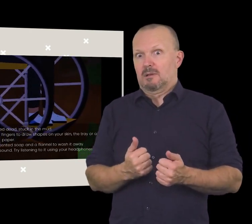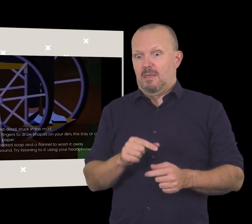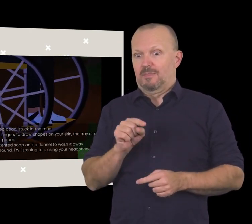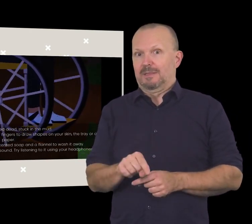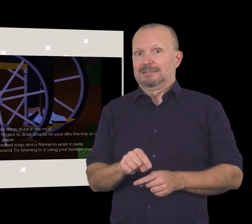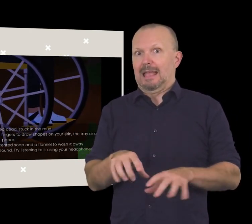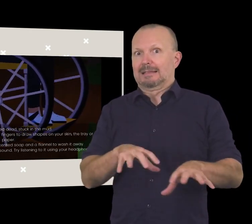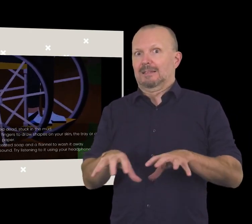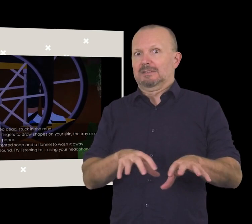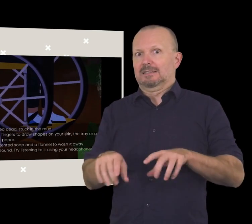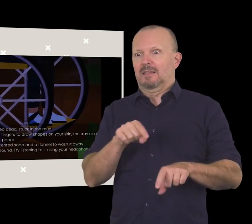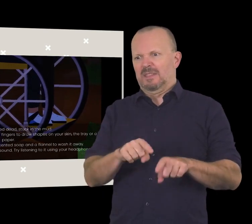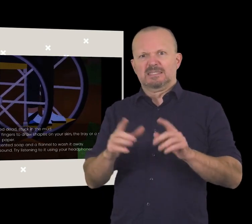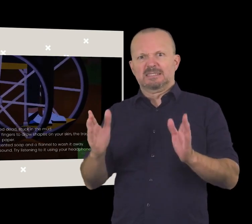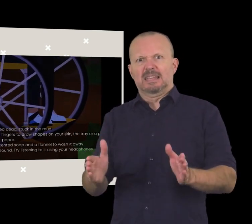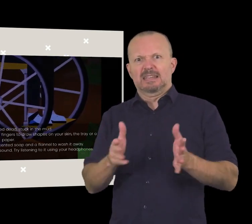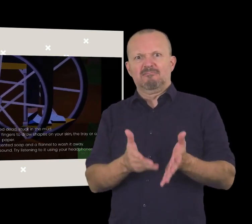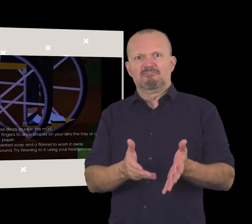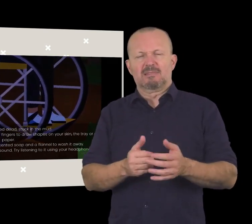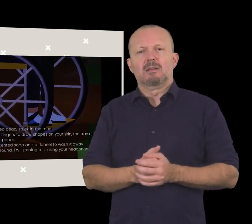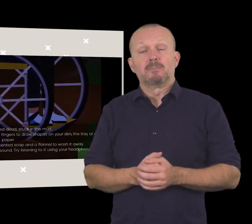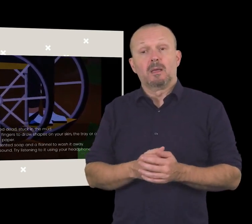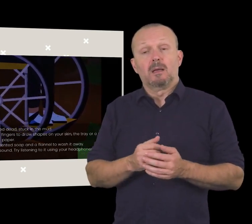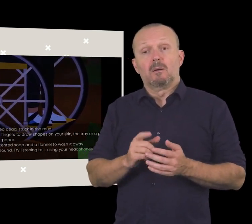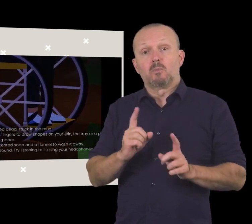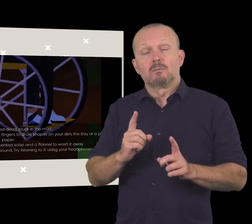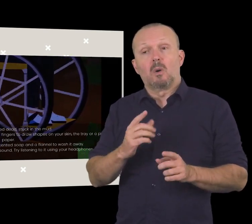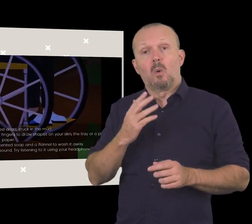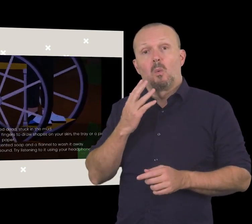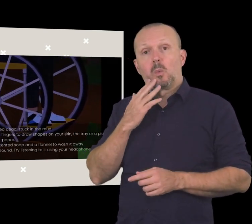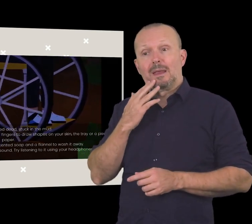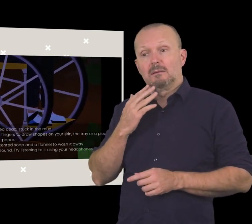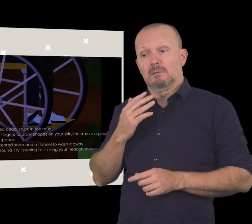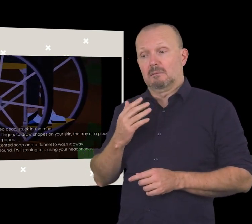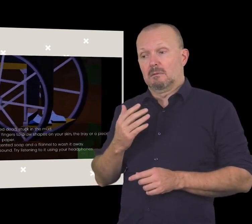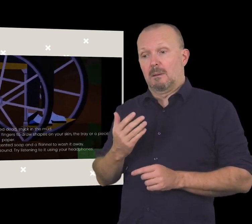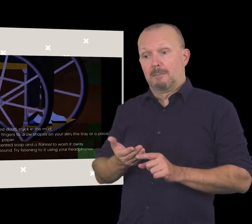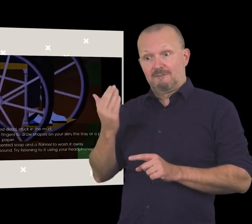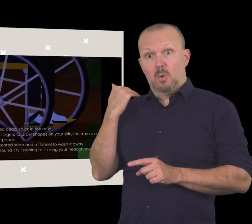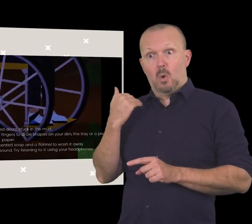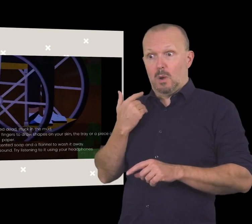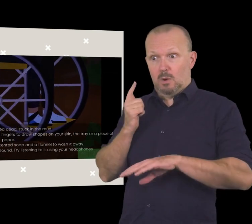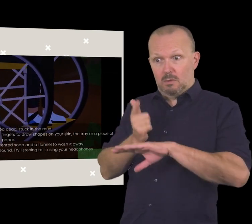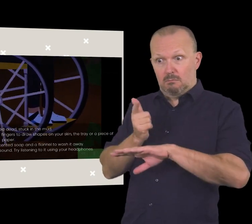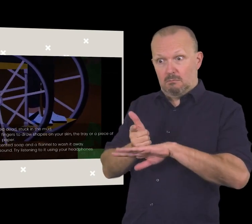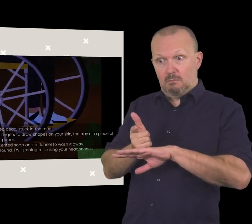And the other thing that's really awesome about this particular scene is this,